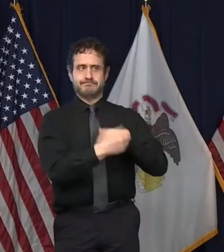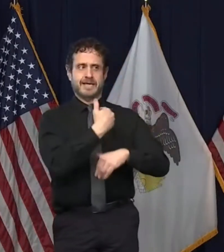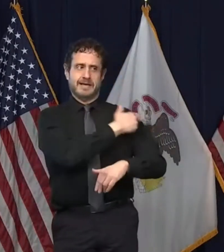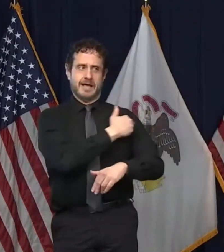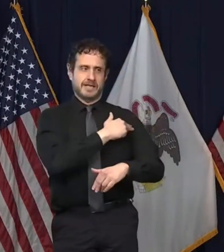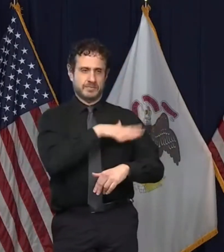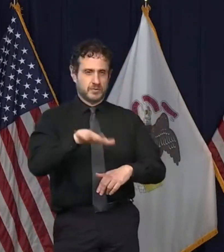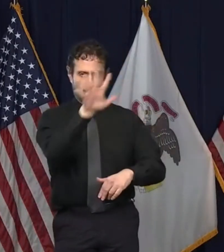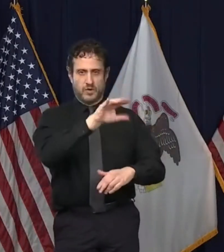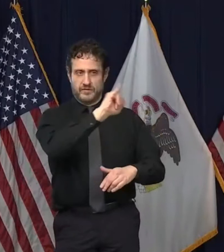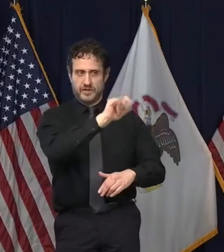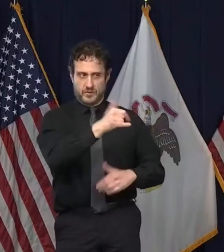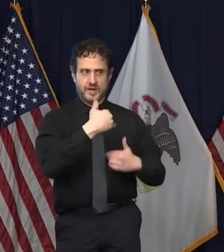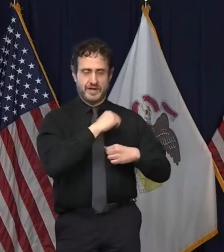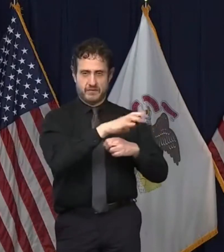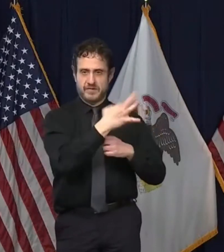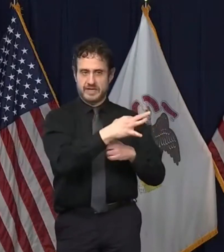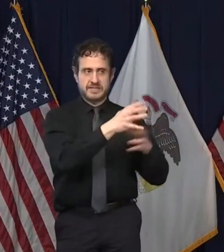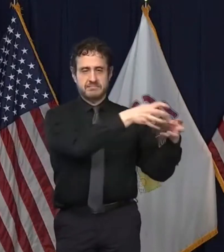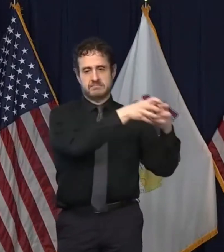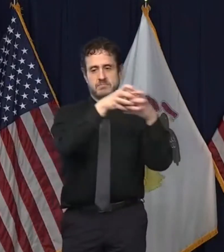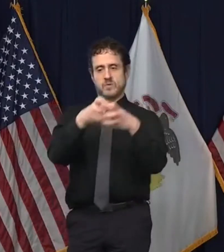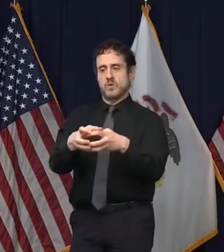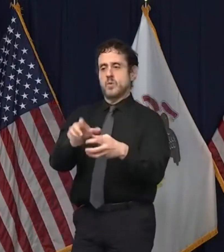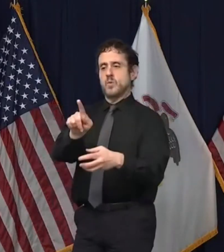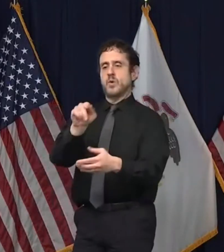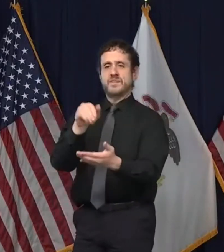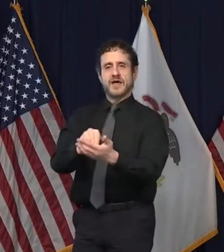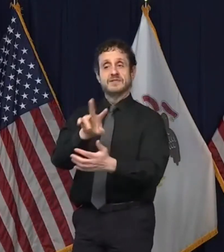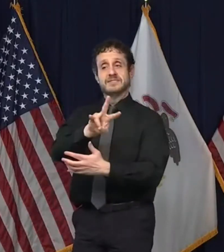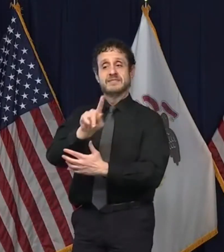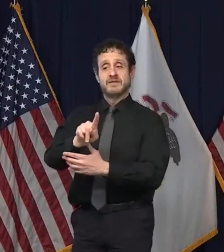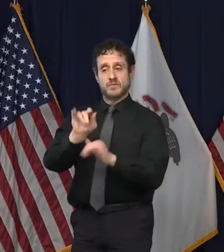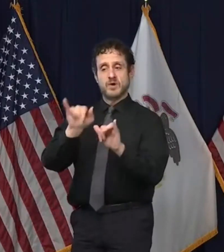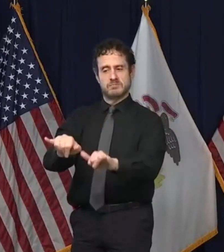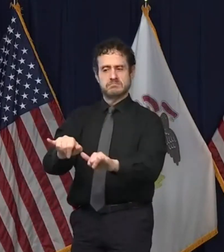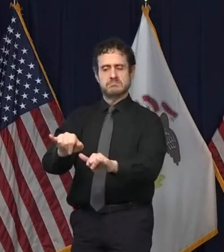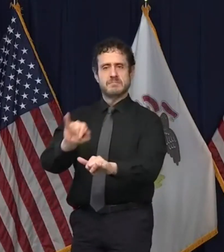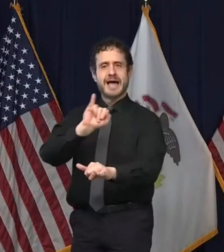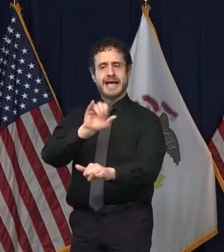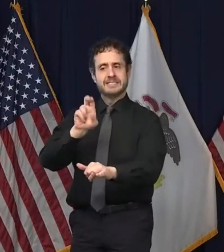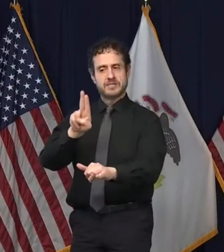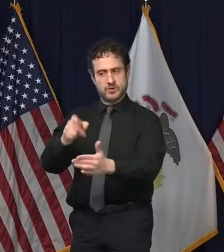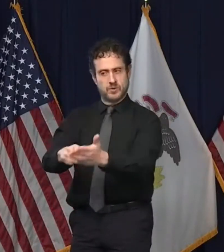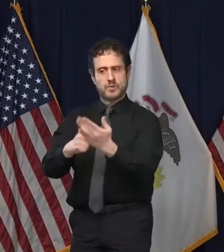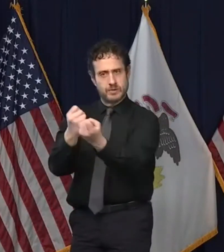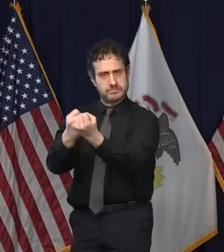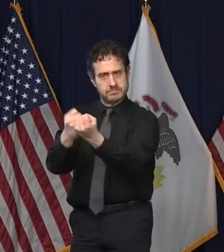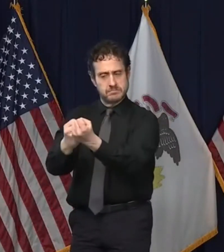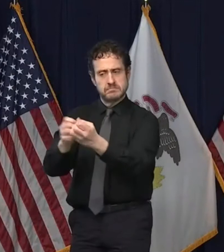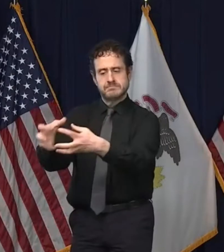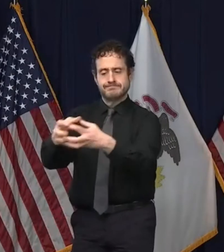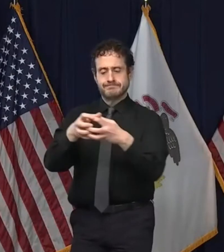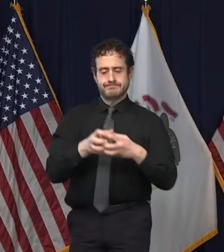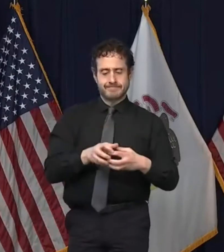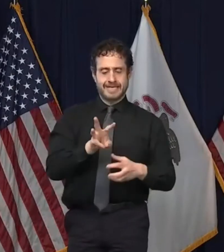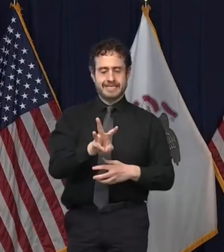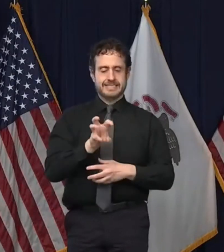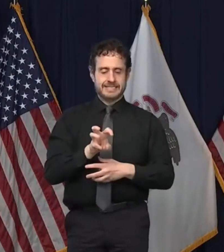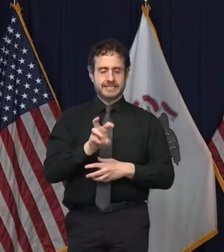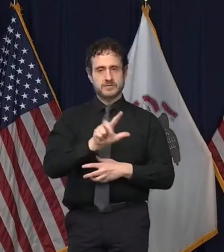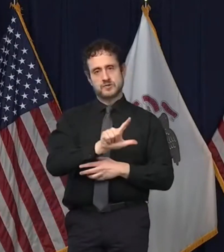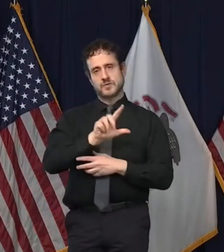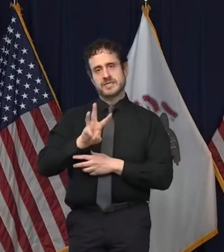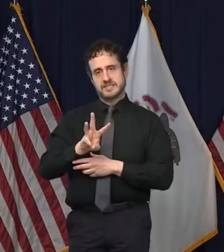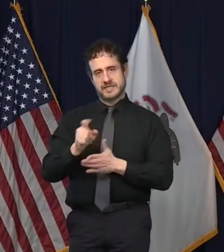with COVID, and of those, 1,071 were in the intensive care units of the hospital, and